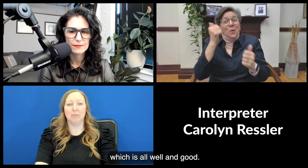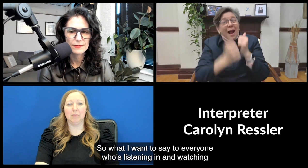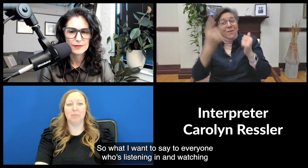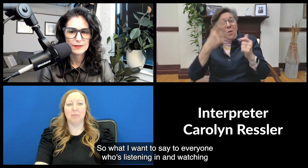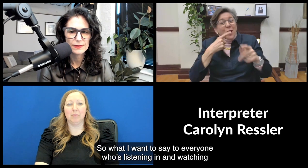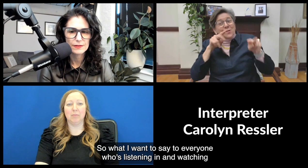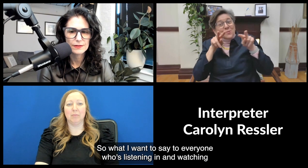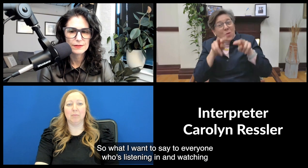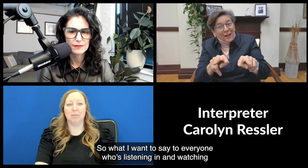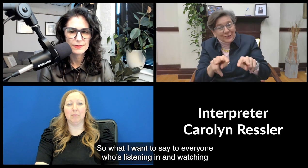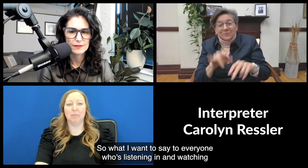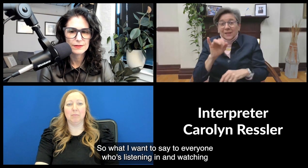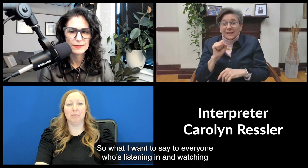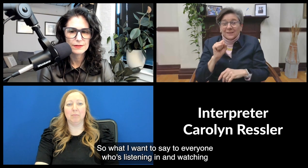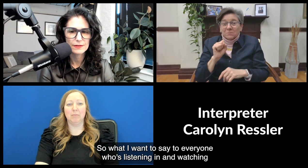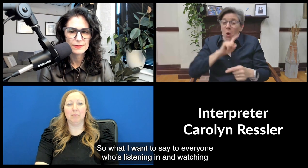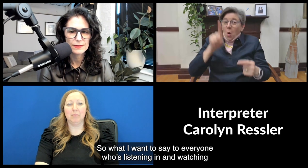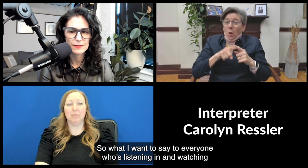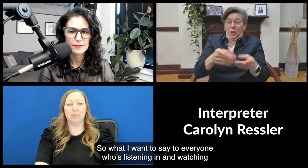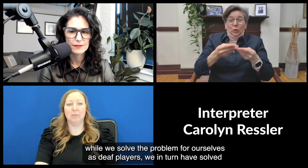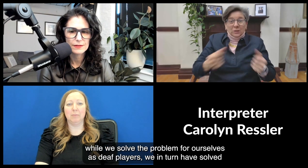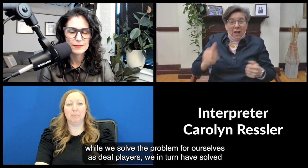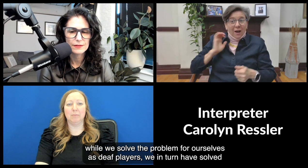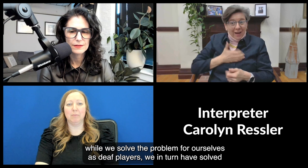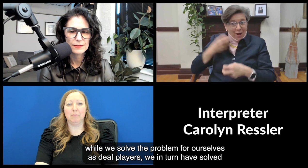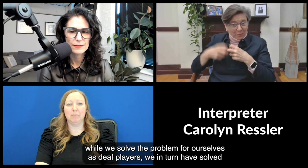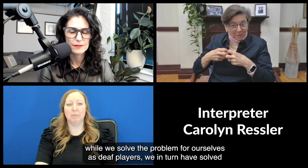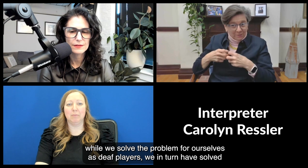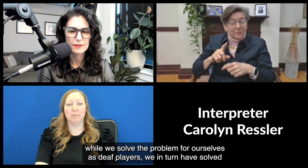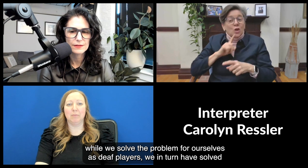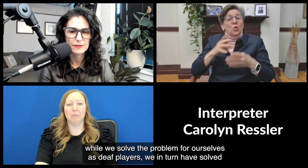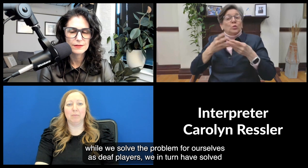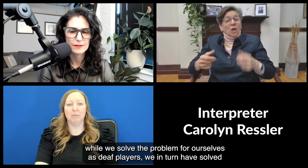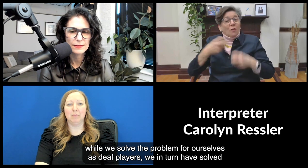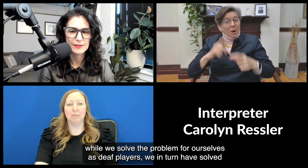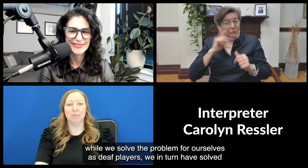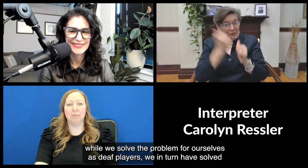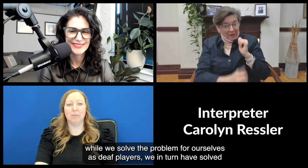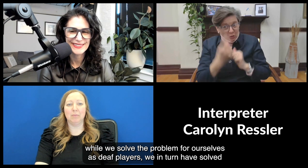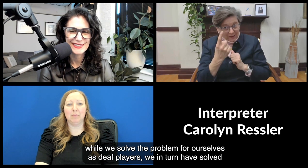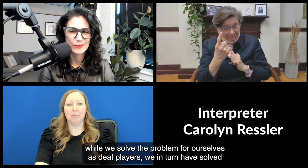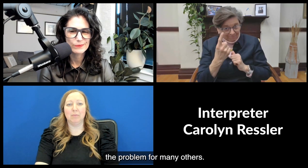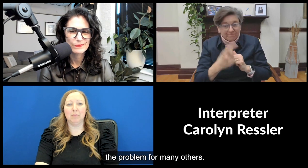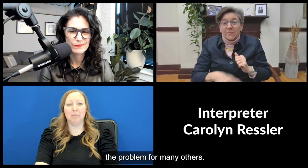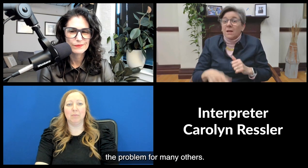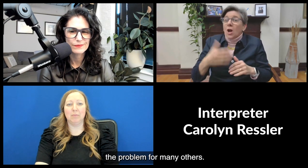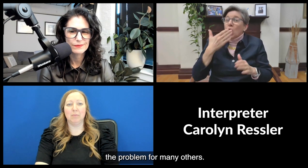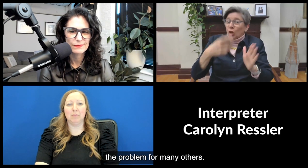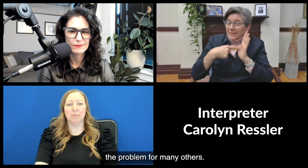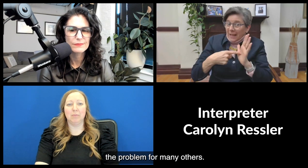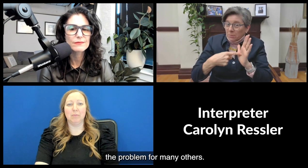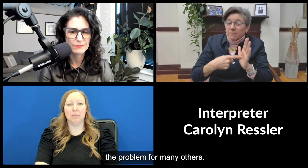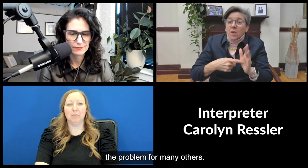which is all well and good. So what I want to say to everyone who's listening in and watching, while we solved a problem for ourselves as deaf players,